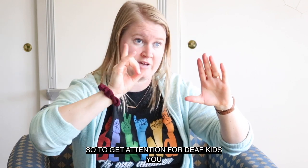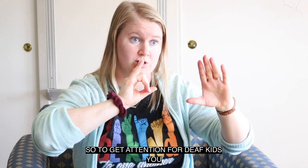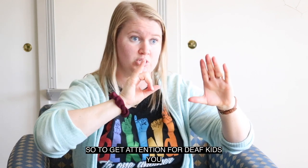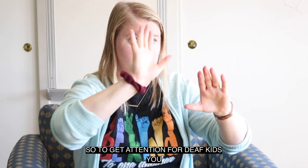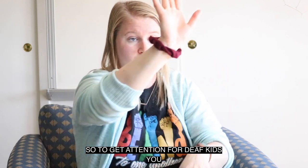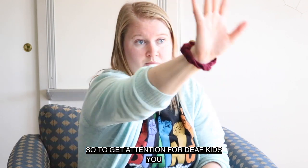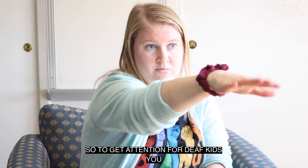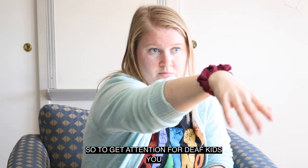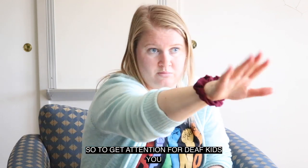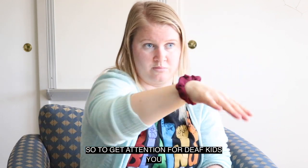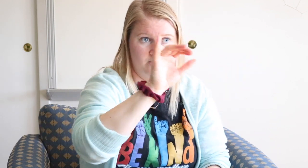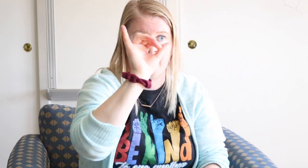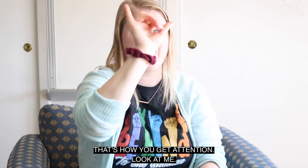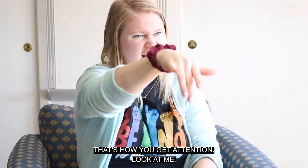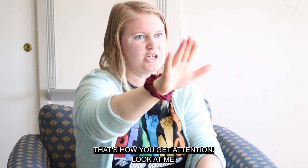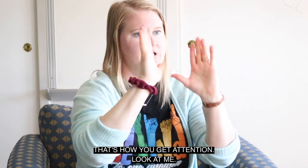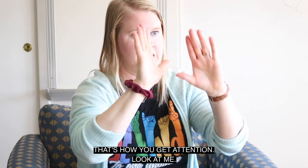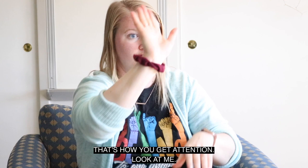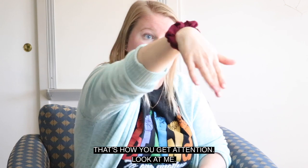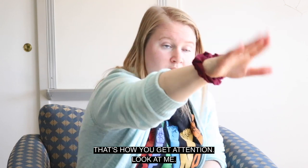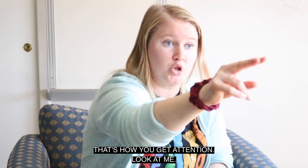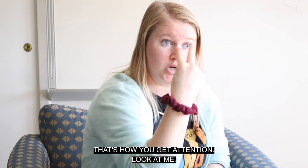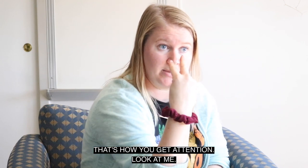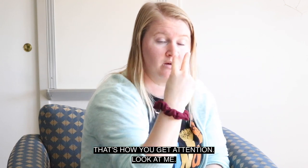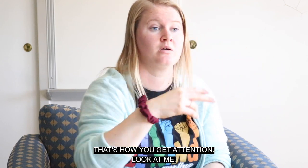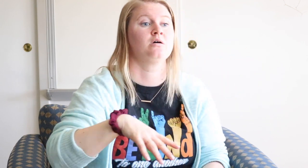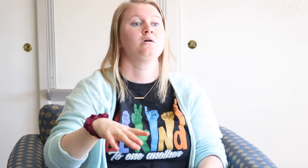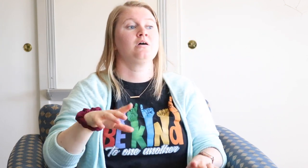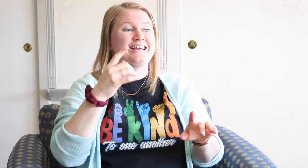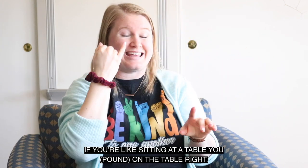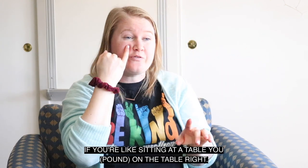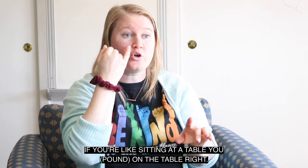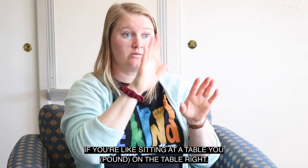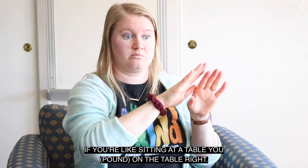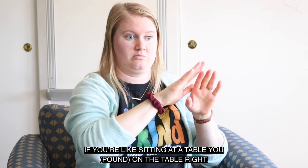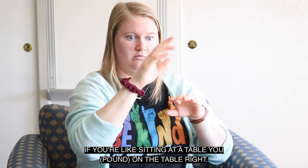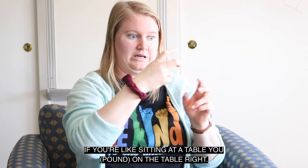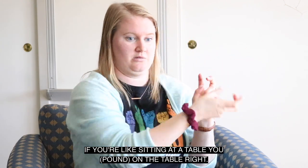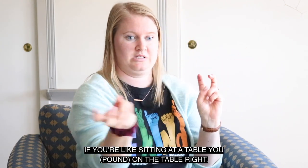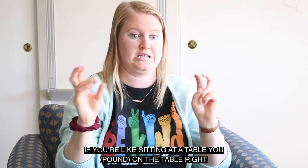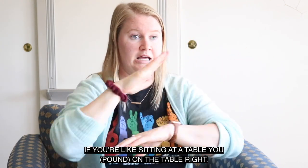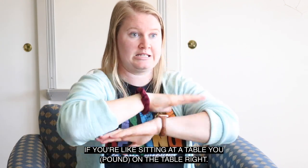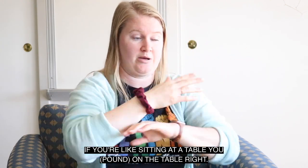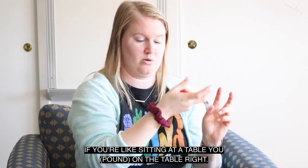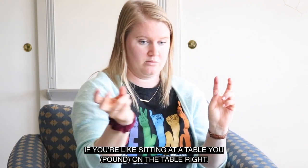kids, that's how you get attention. Look at me. If you're all like sitting at a table,